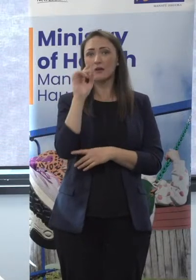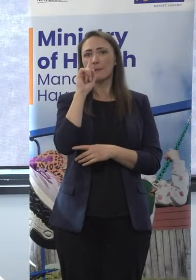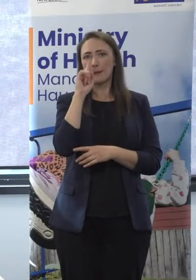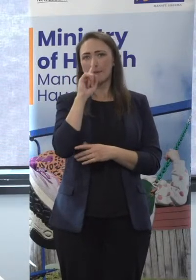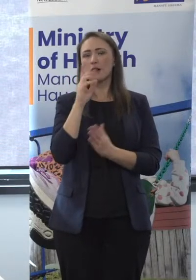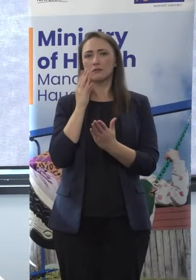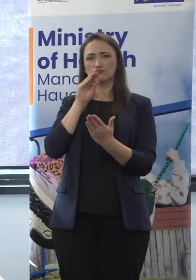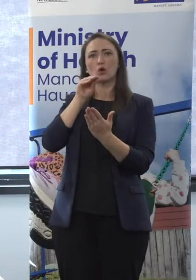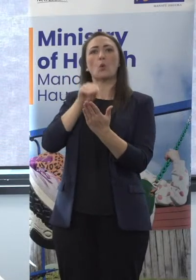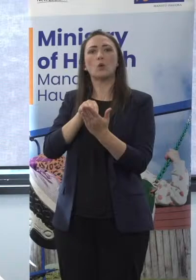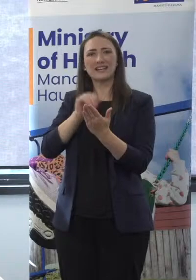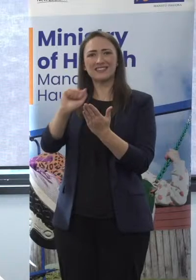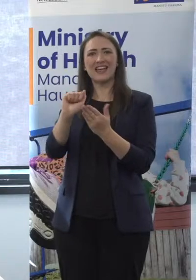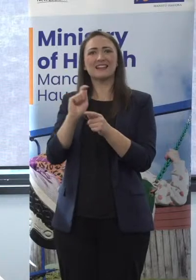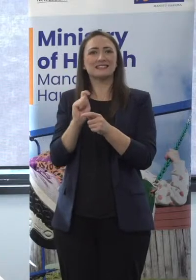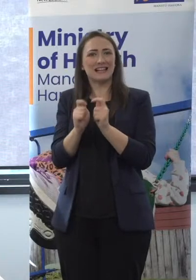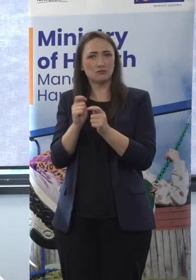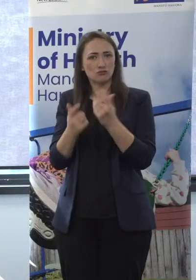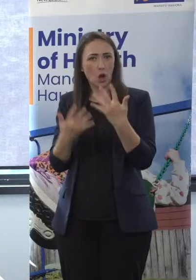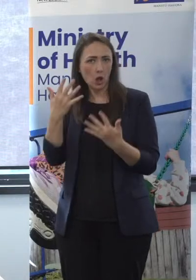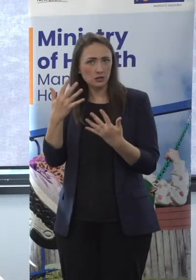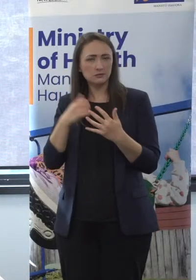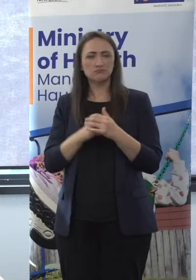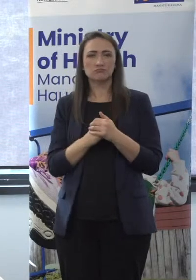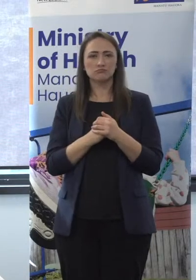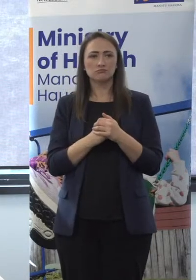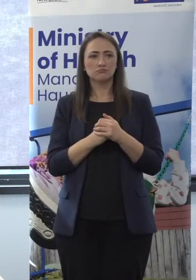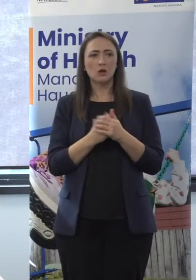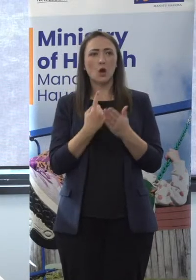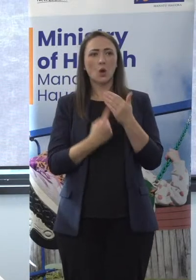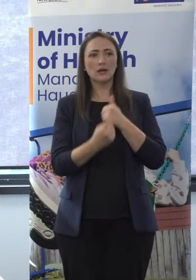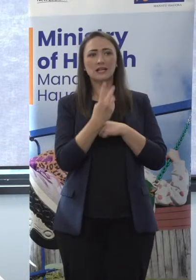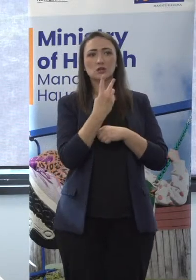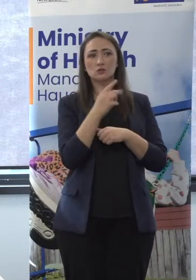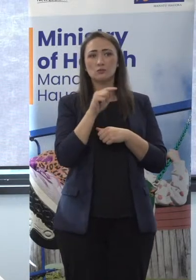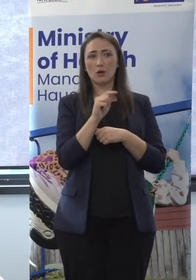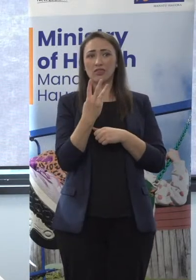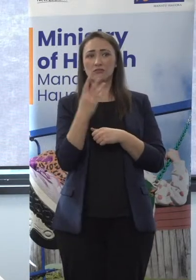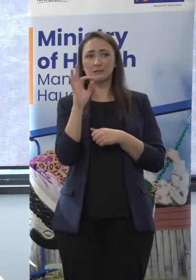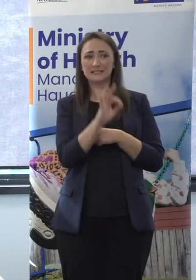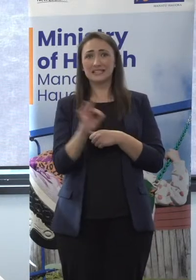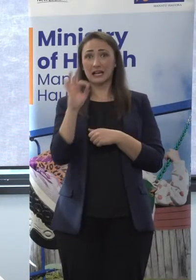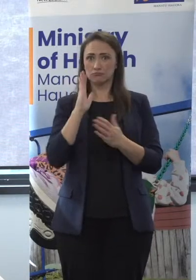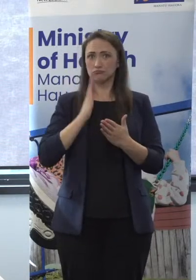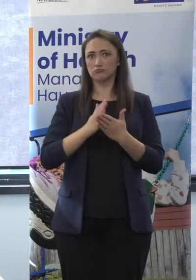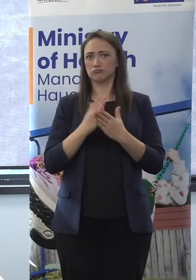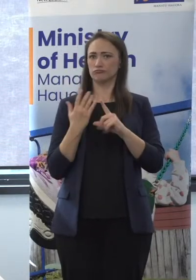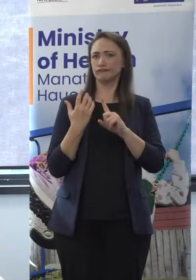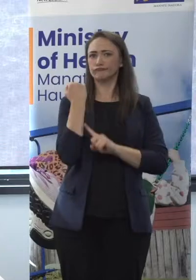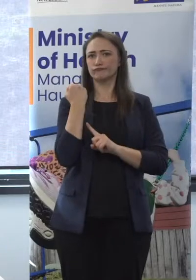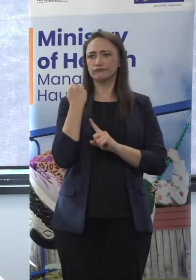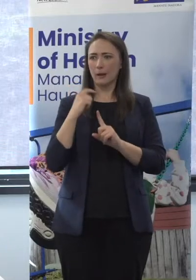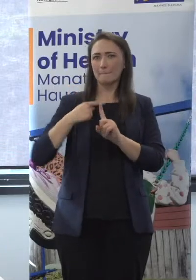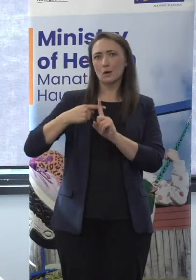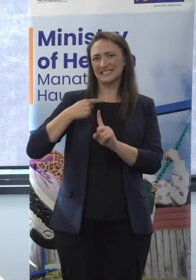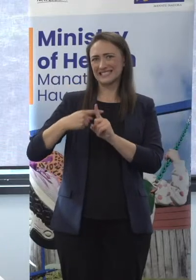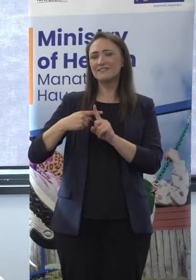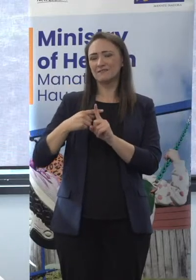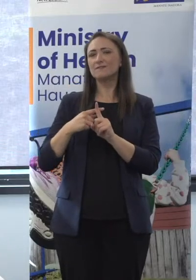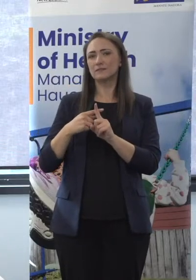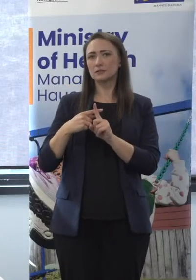tested, approximately 2.3% were positive for COVID-19. Currently, about a third of